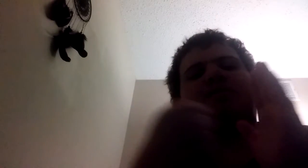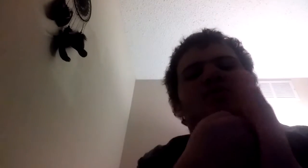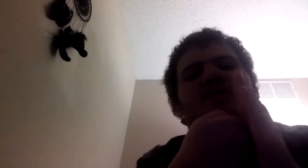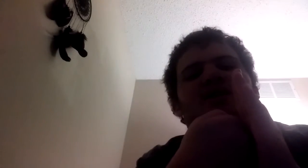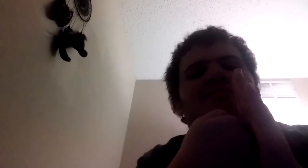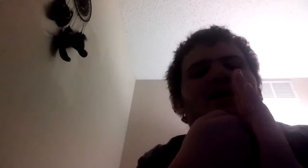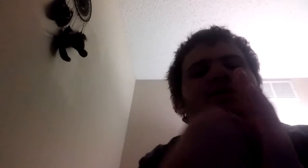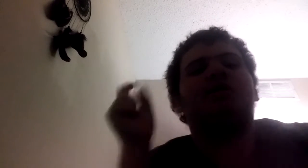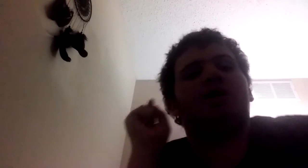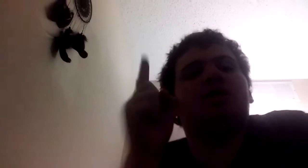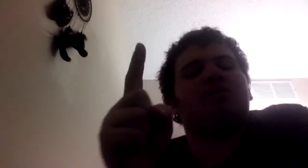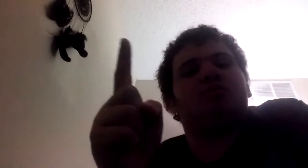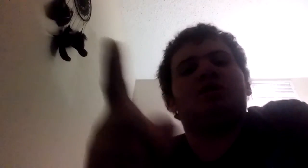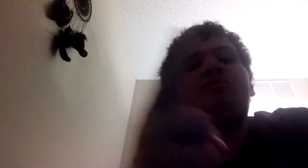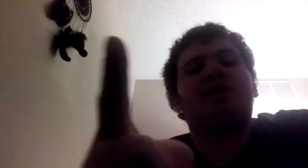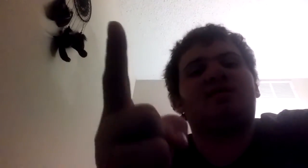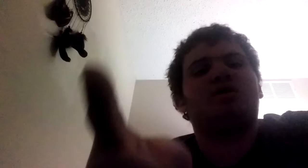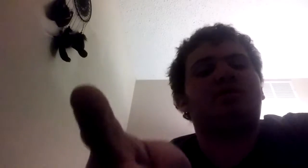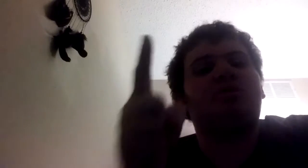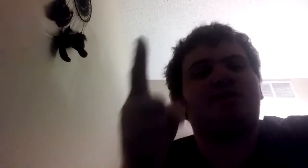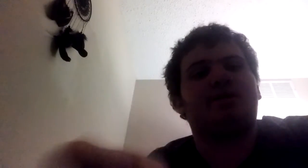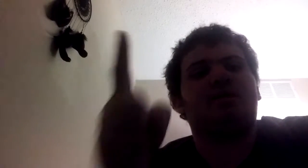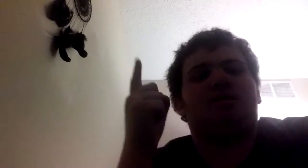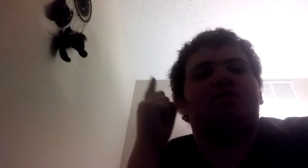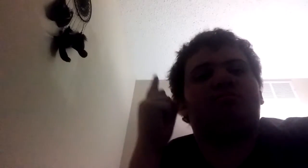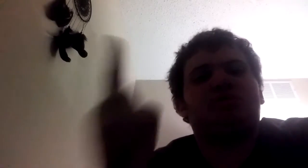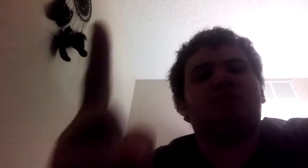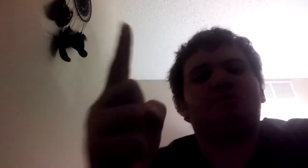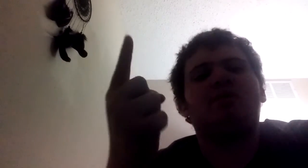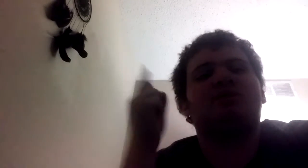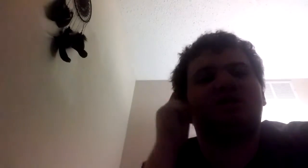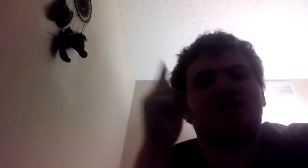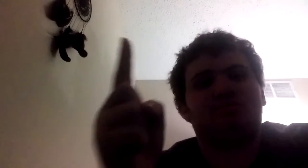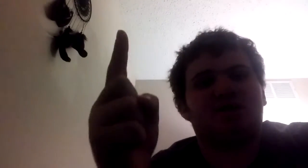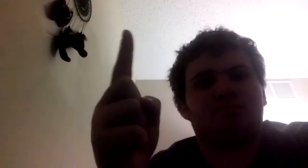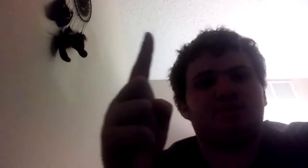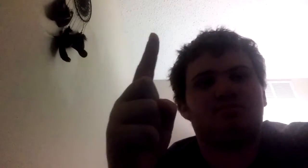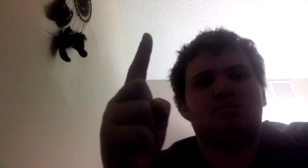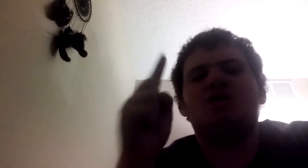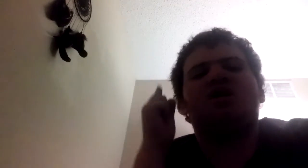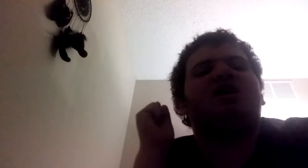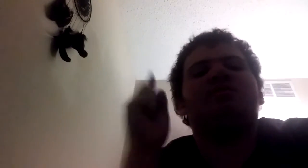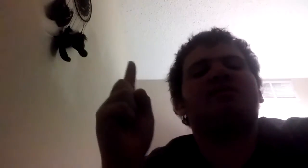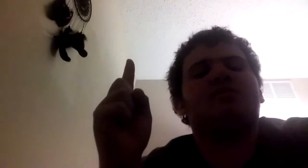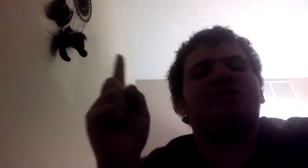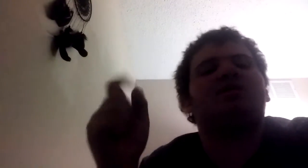up most of the impact. And also, none of you guys have probably known about this, SpongeBob can shapeshift. I know this sounds weird,